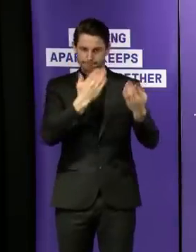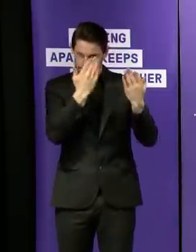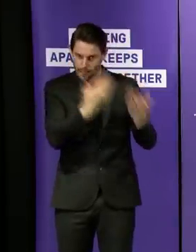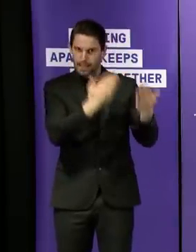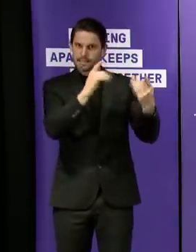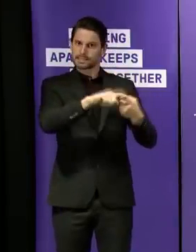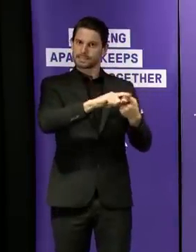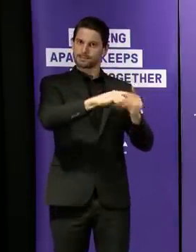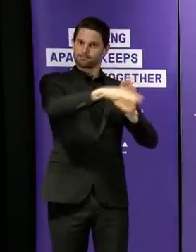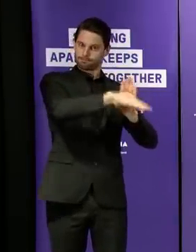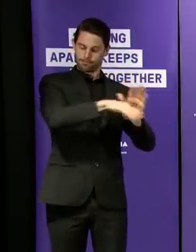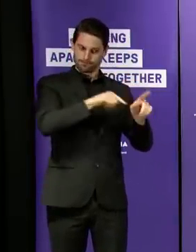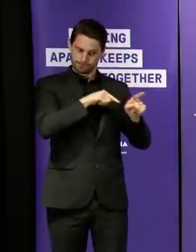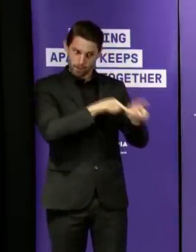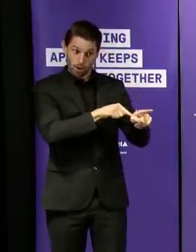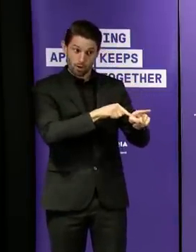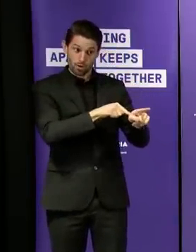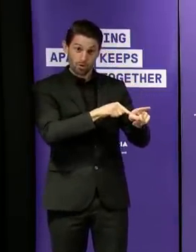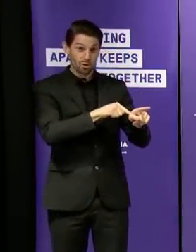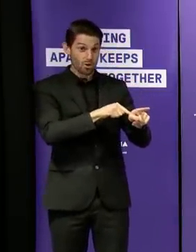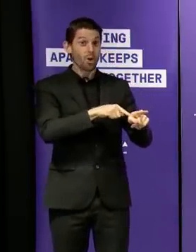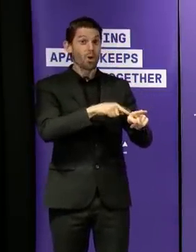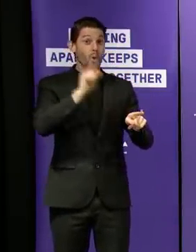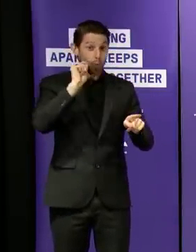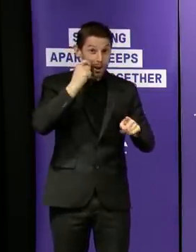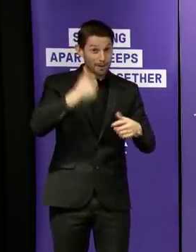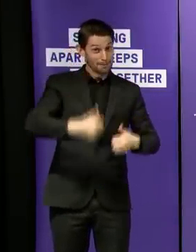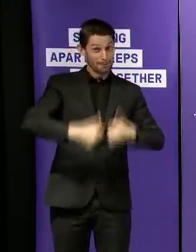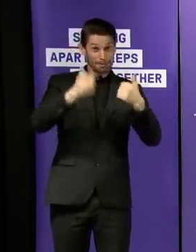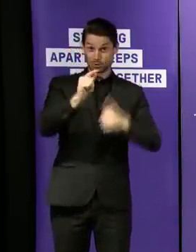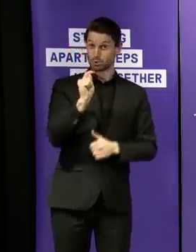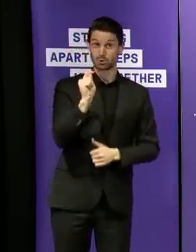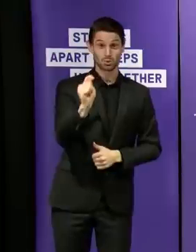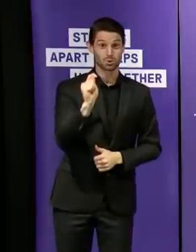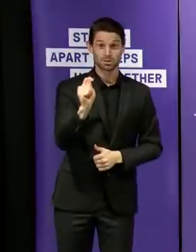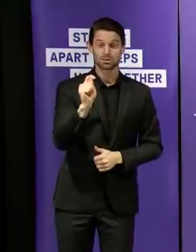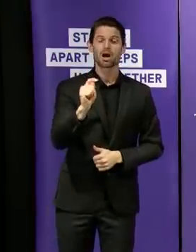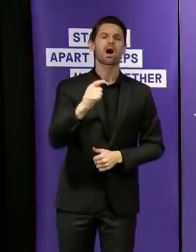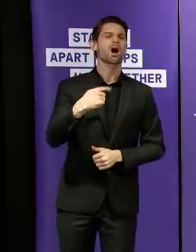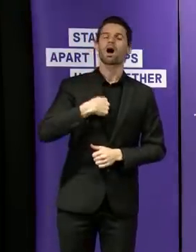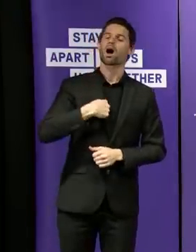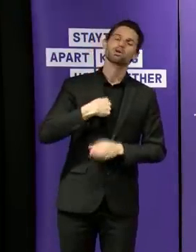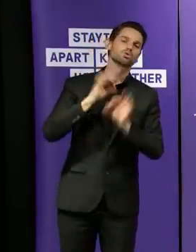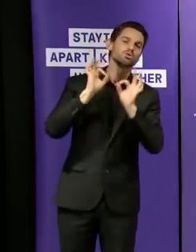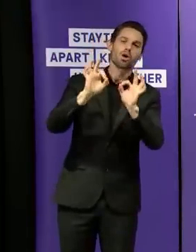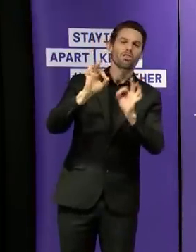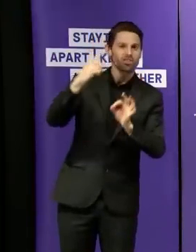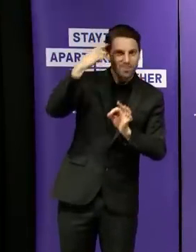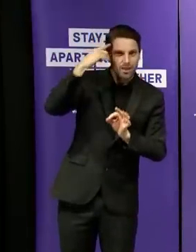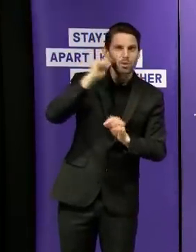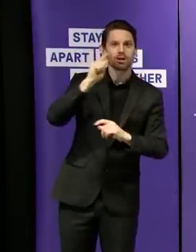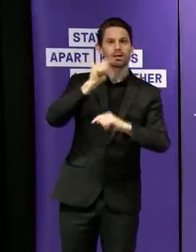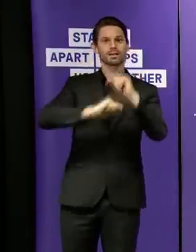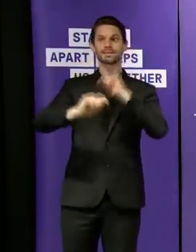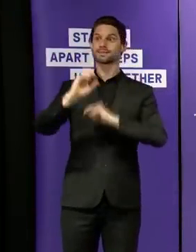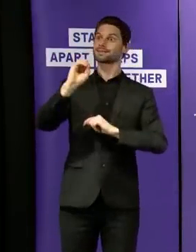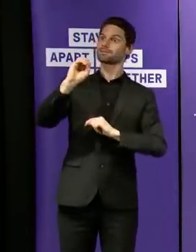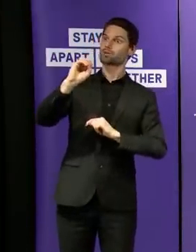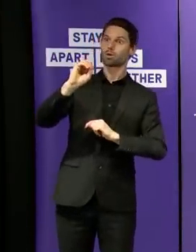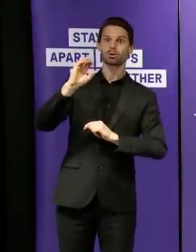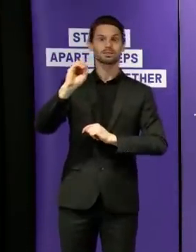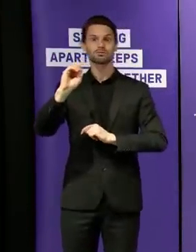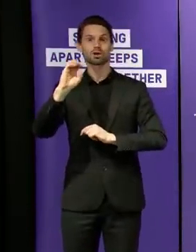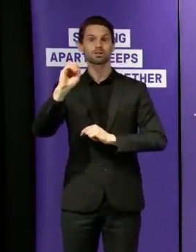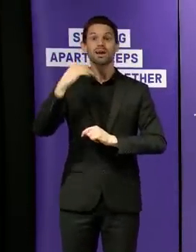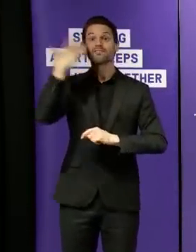numbers, open up further, keep those numbers low. We're not looking for 0 every single day. There will be outbreaks, there will be